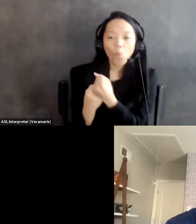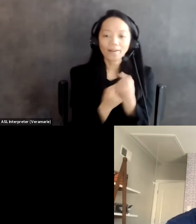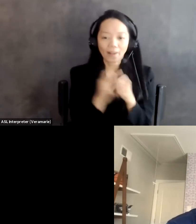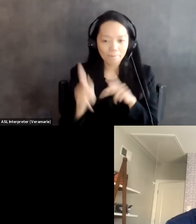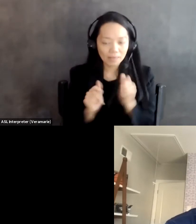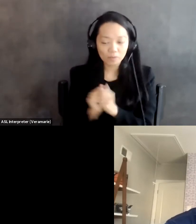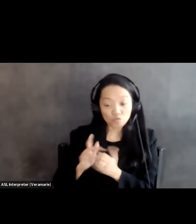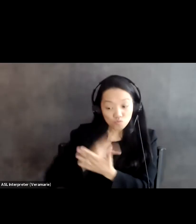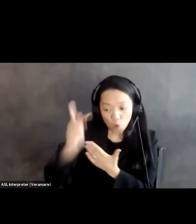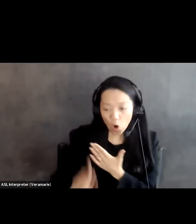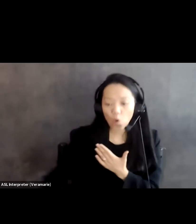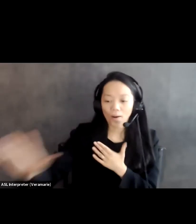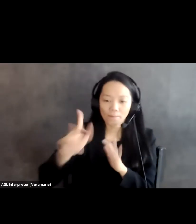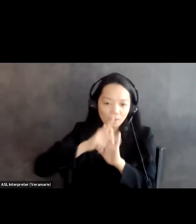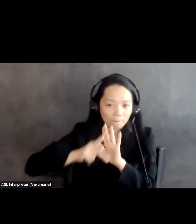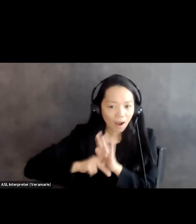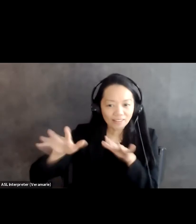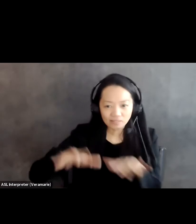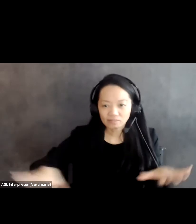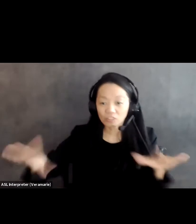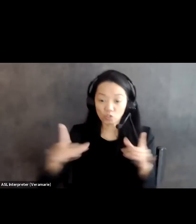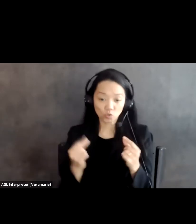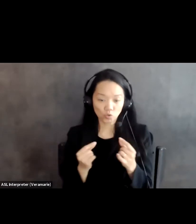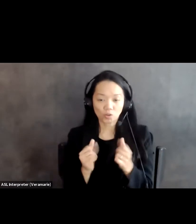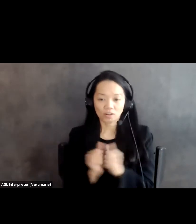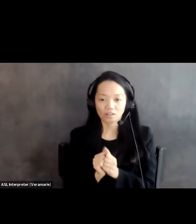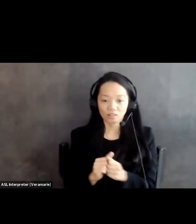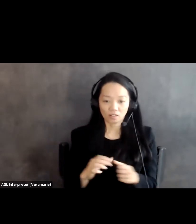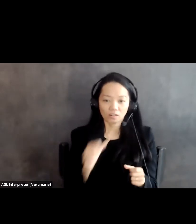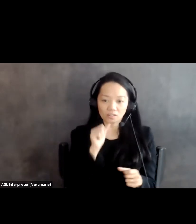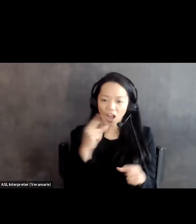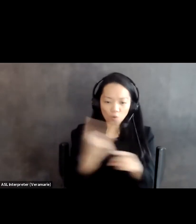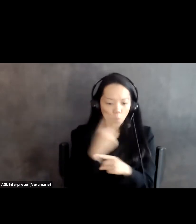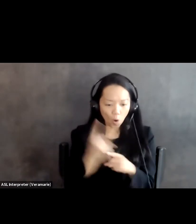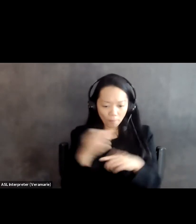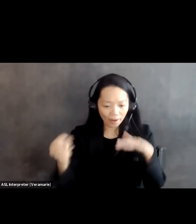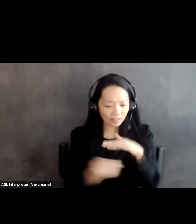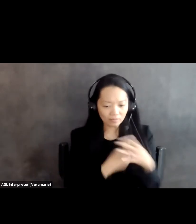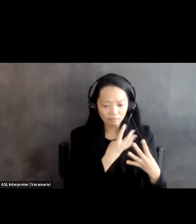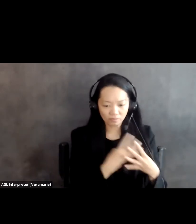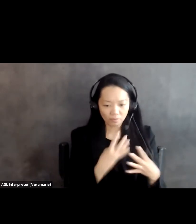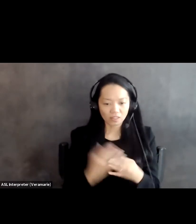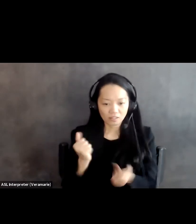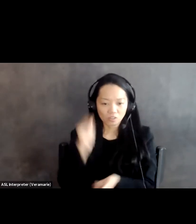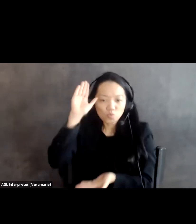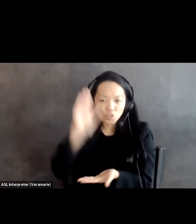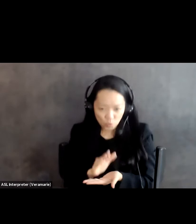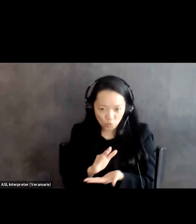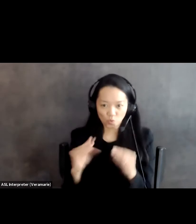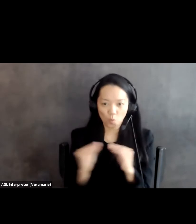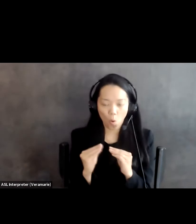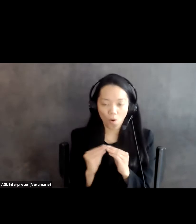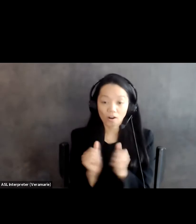and programs and policies that can reduce inappropriate incarceration, that